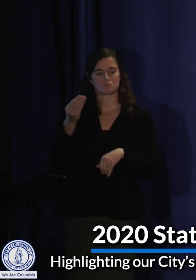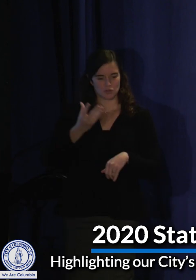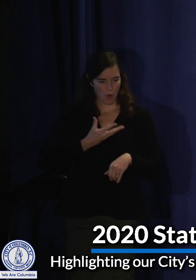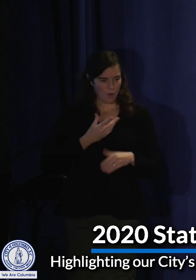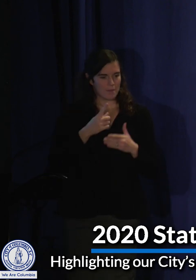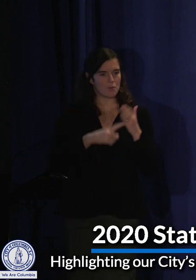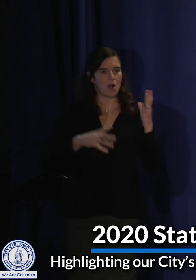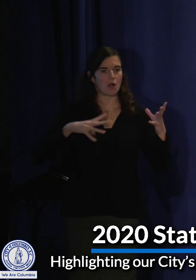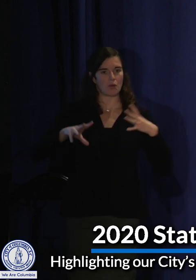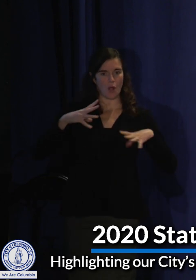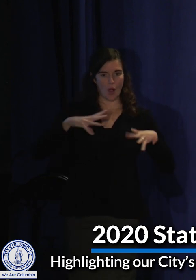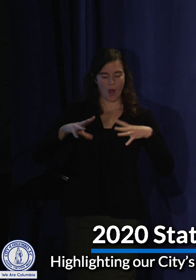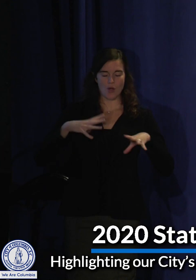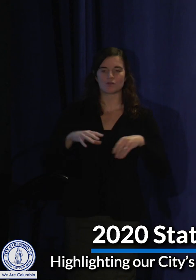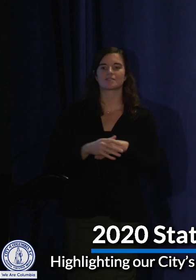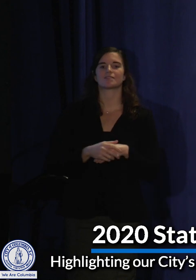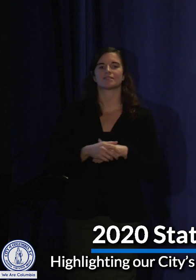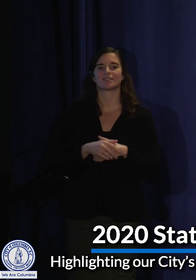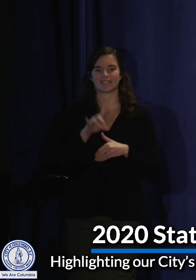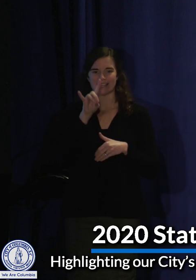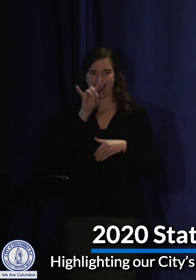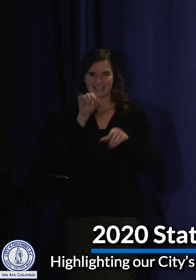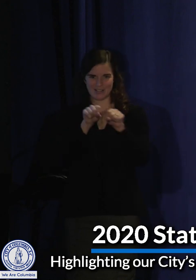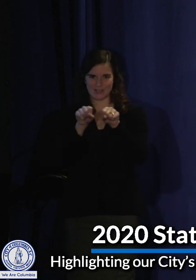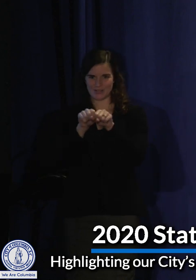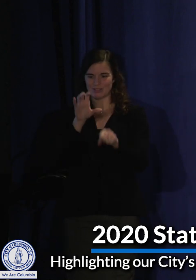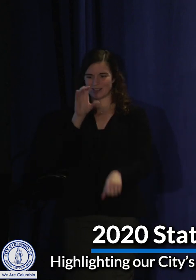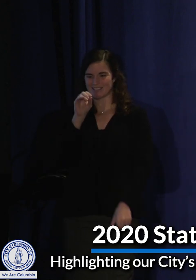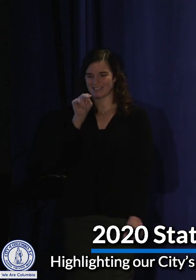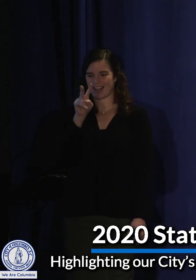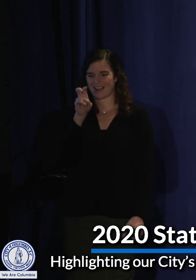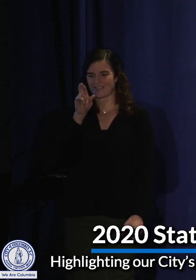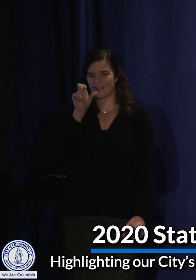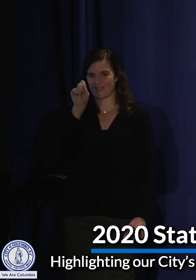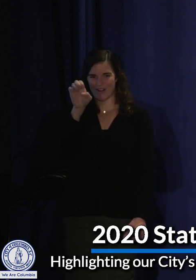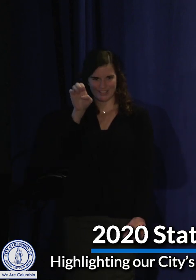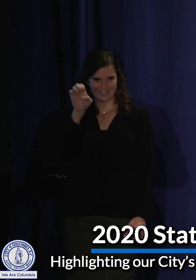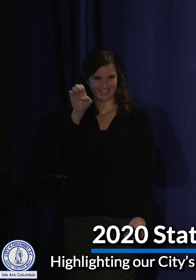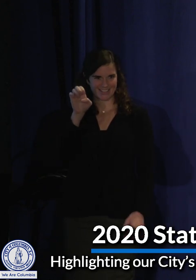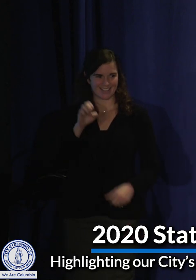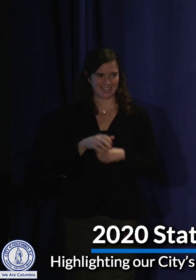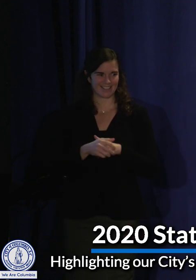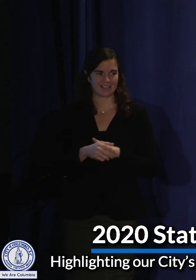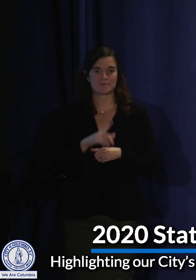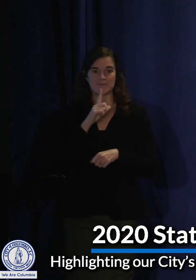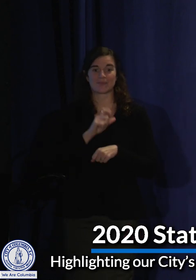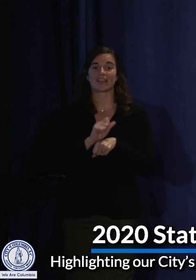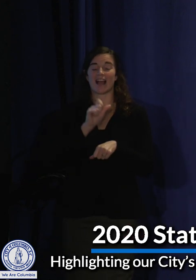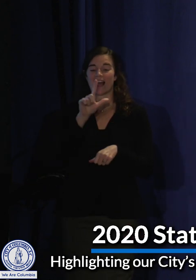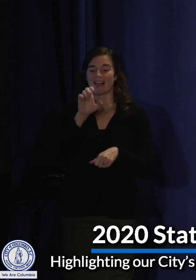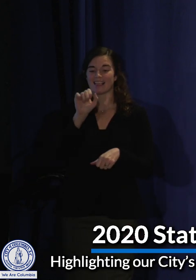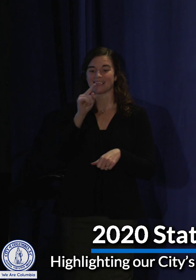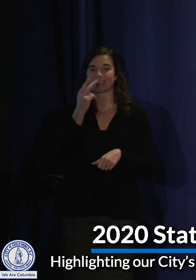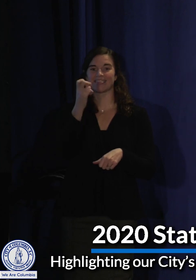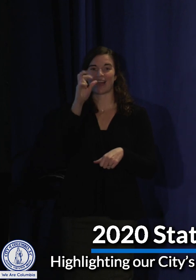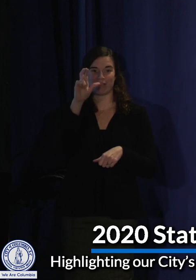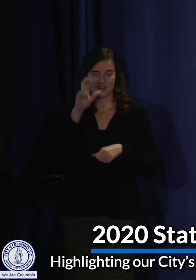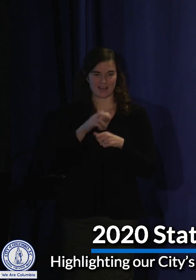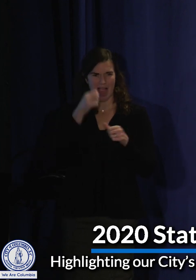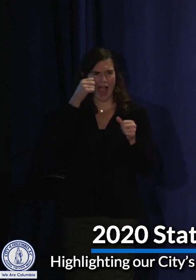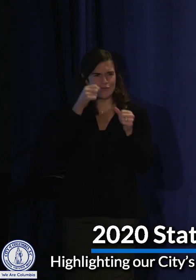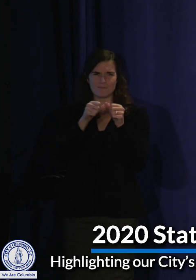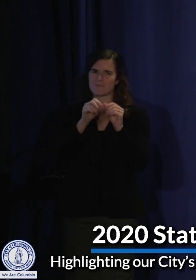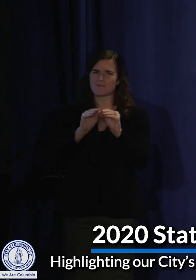to wear. I put on my Converse. These weren't Chuck Taylors. These were actually leather Converse. I remember them vividly